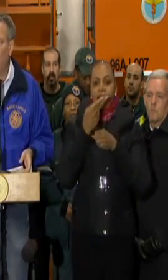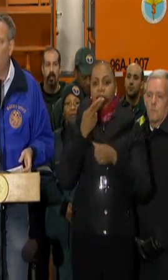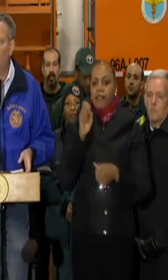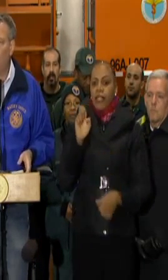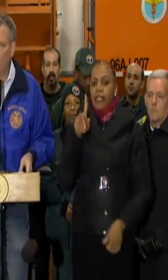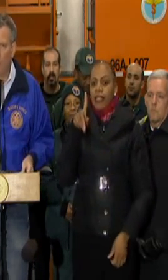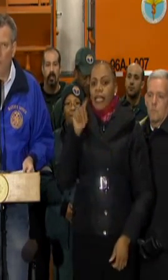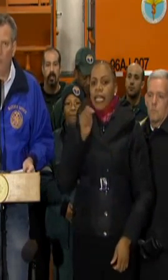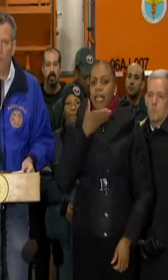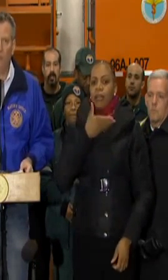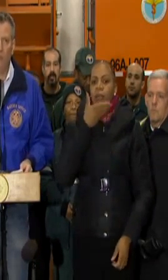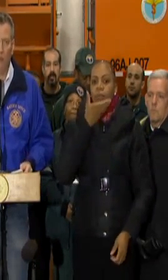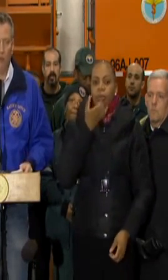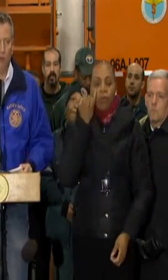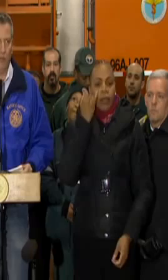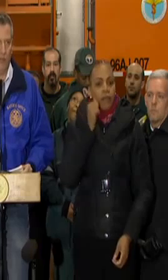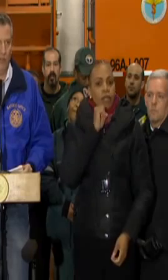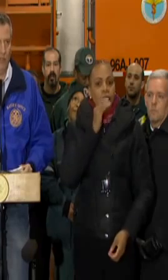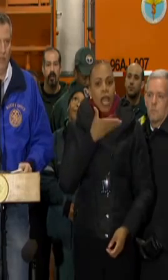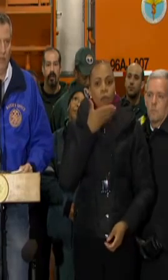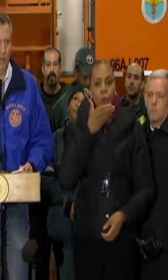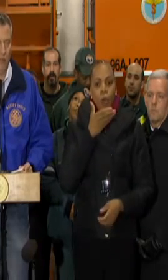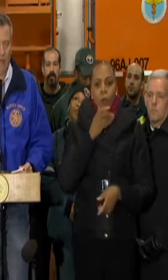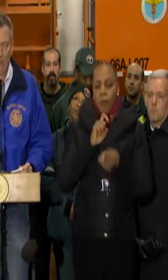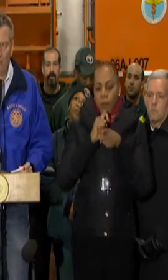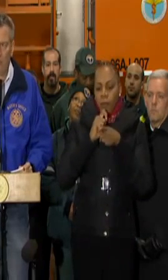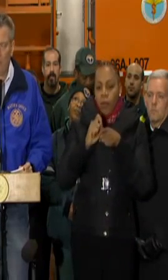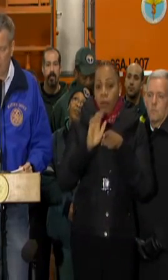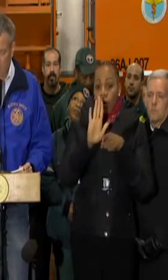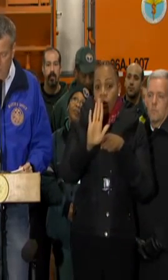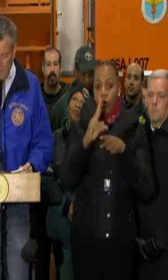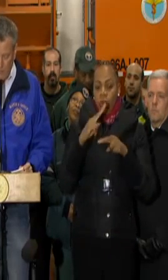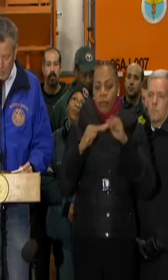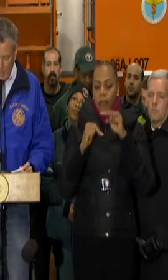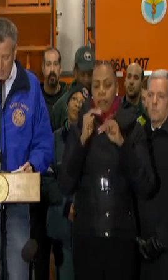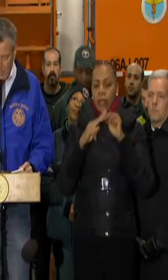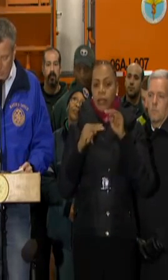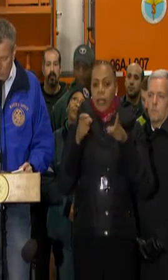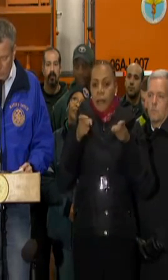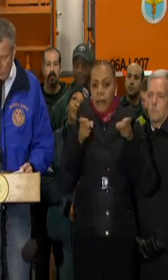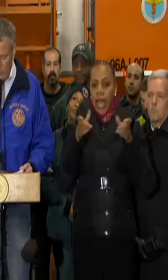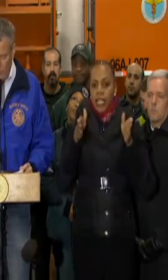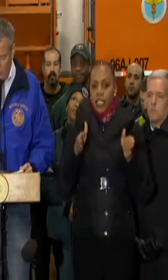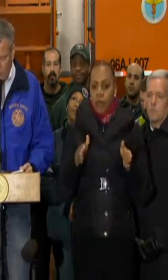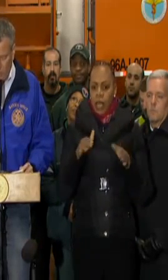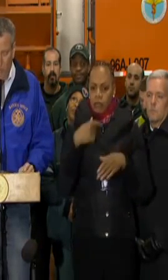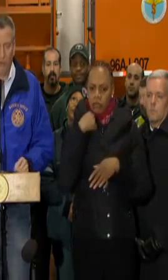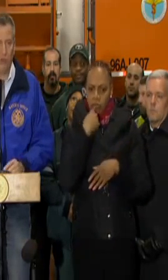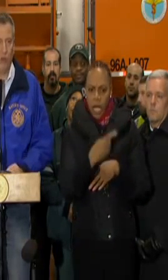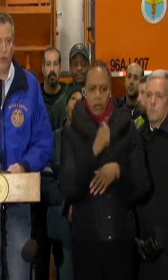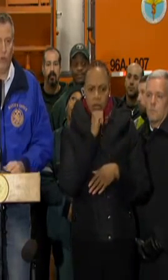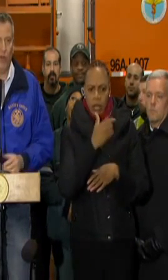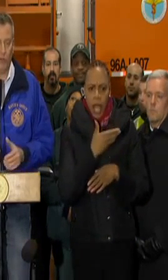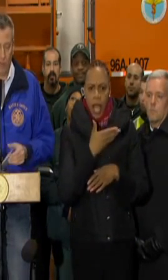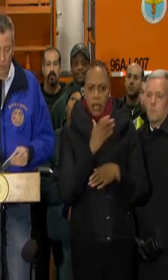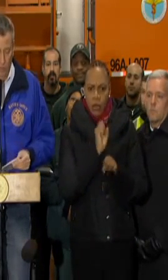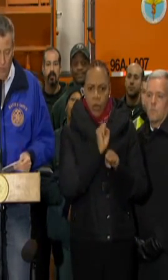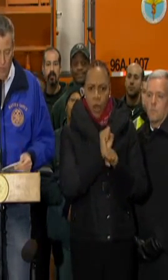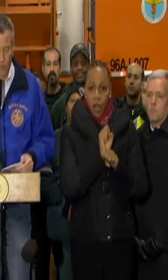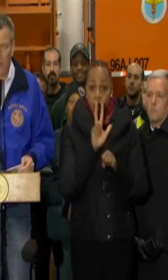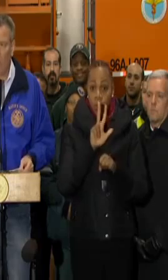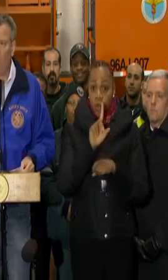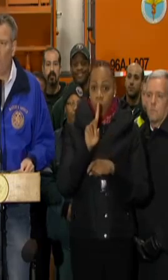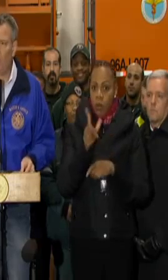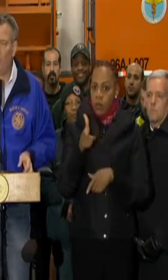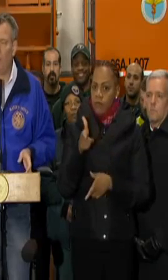not warm, call your building management. If that is not working, call 311 right away.